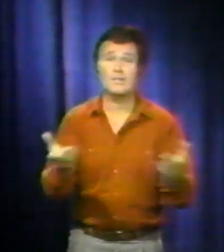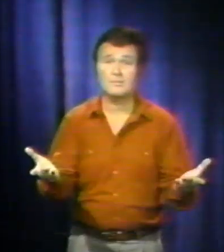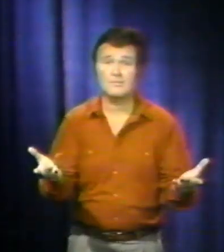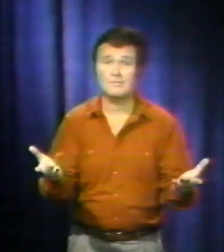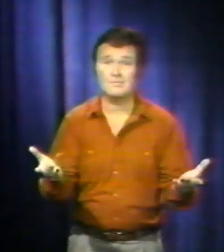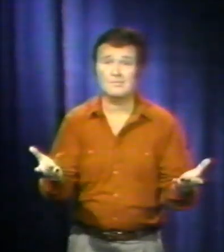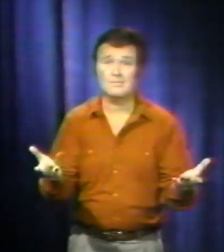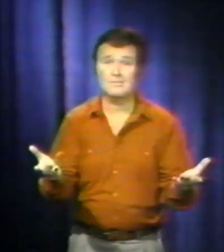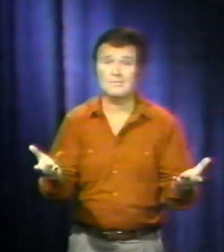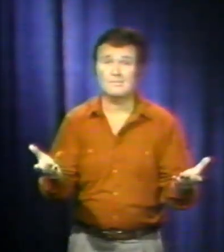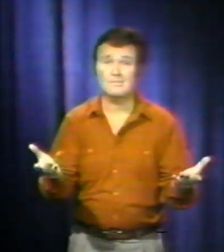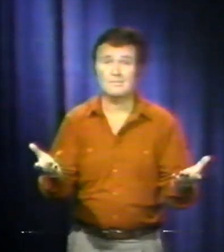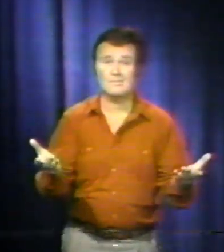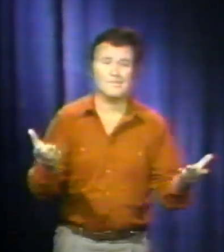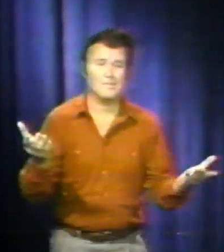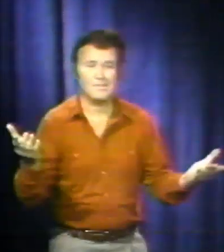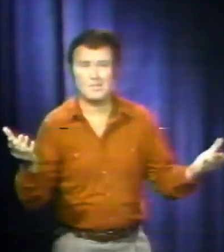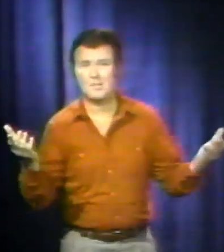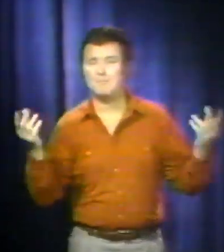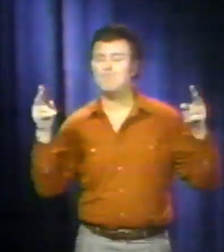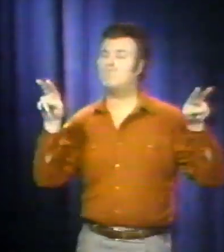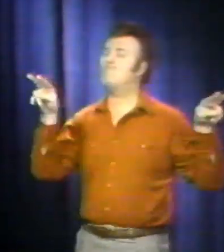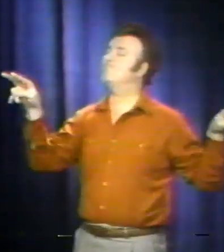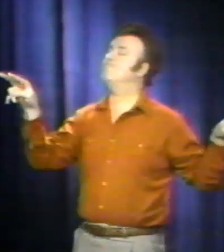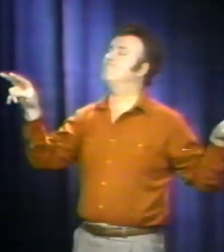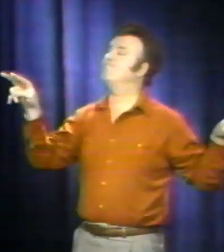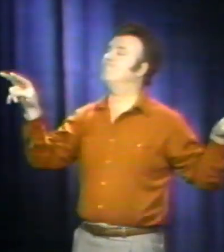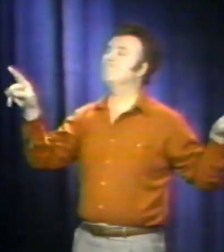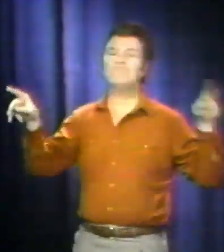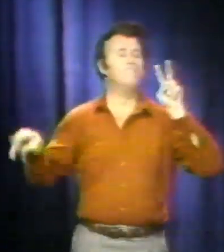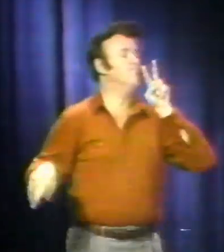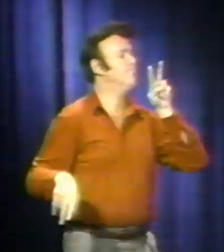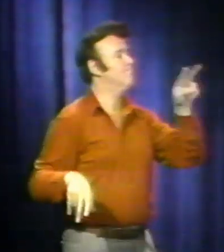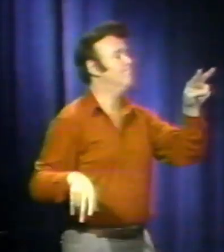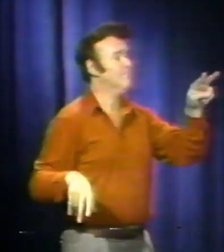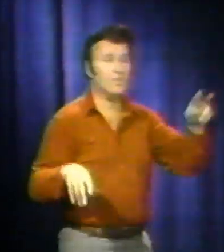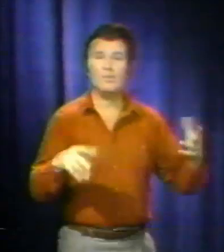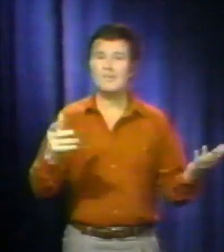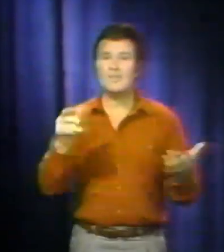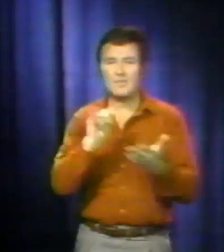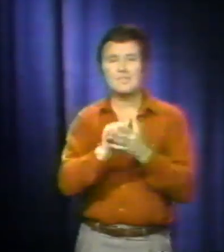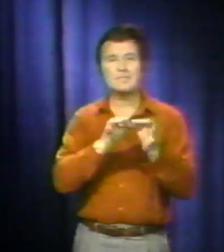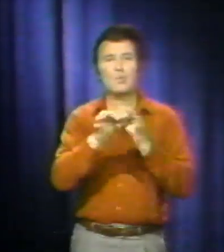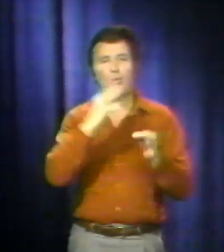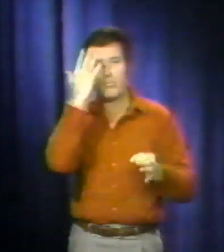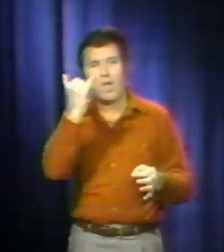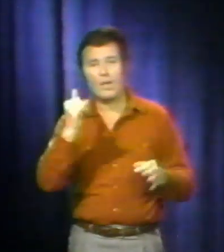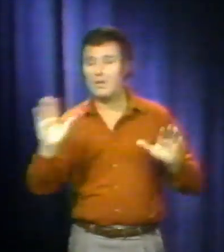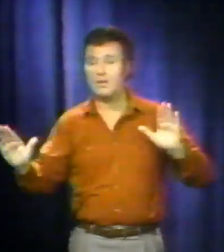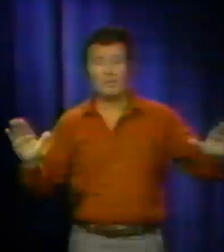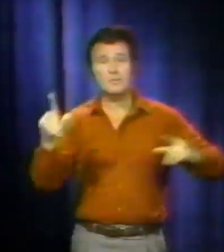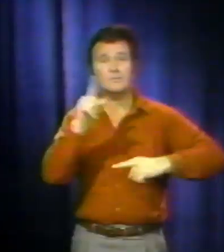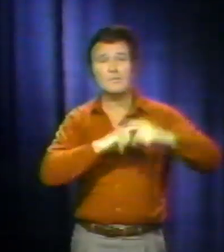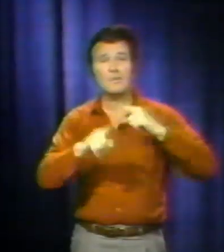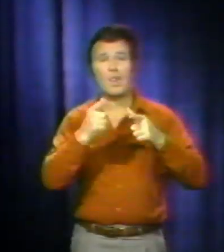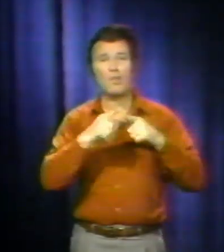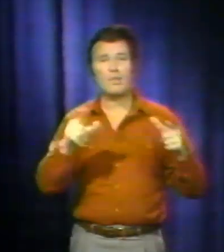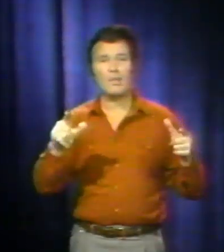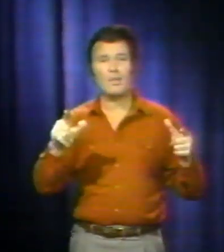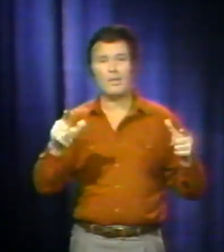Both were not friendly with each other. They both faced the other way, and that explained why their sign language